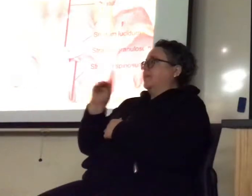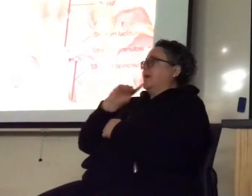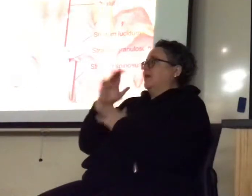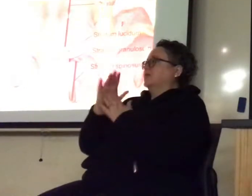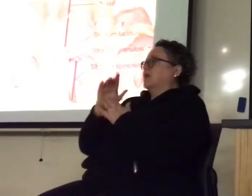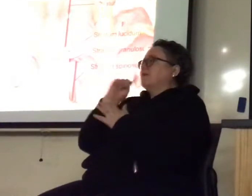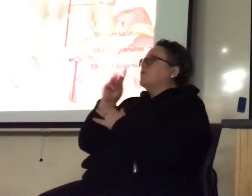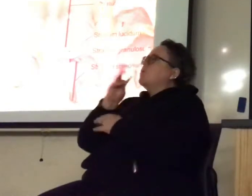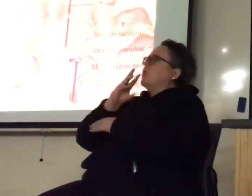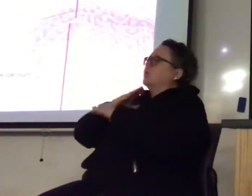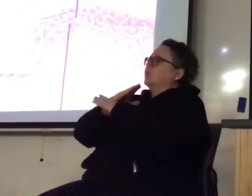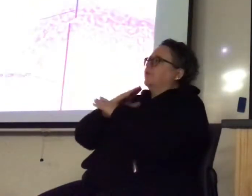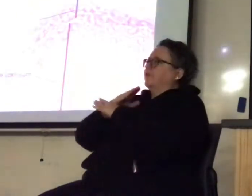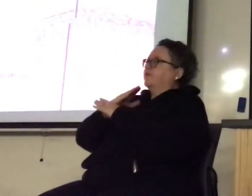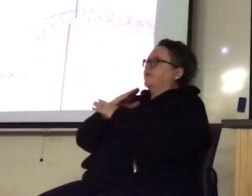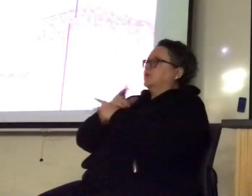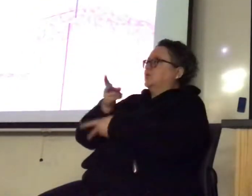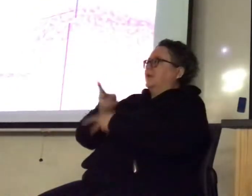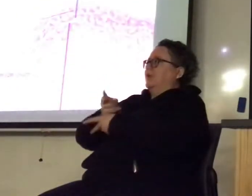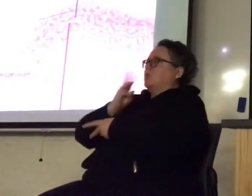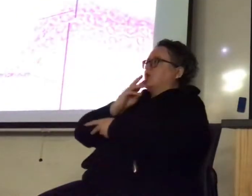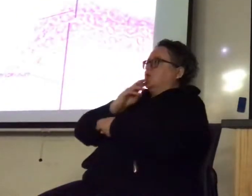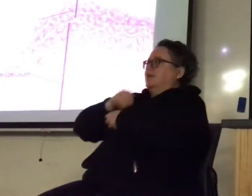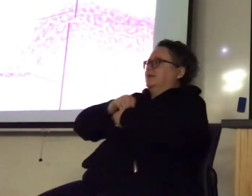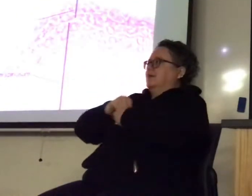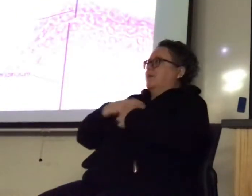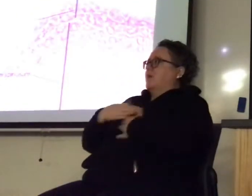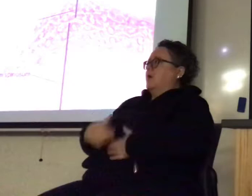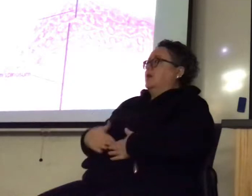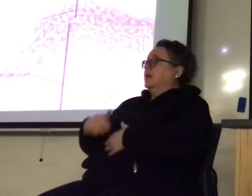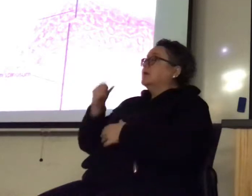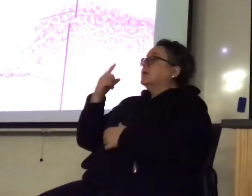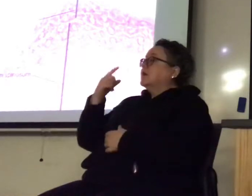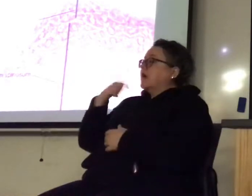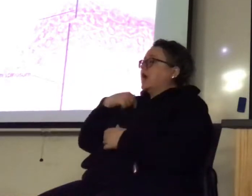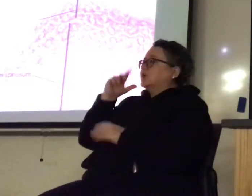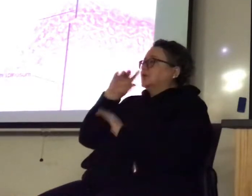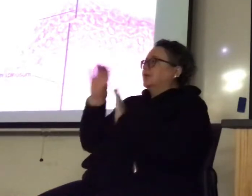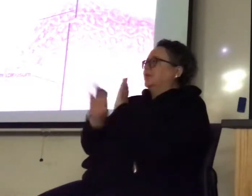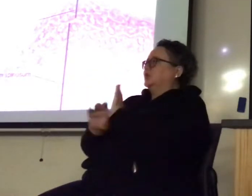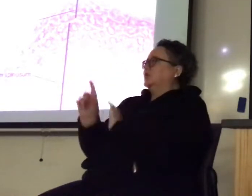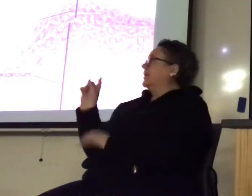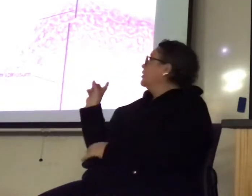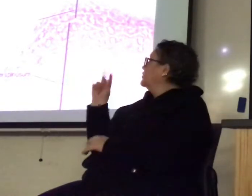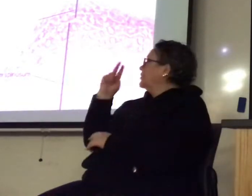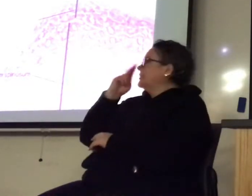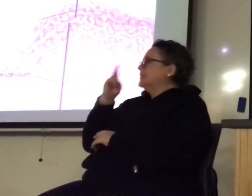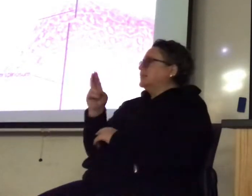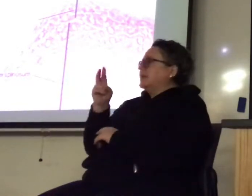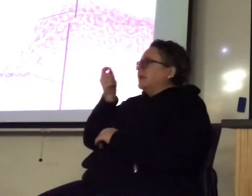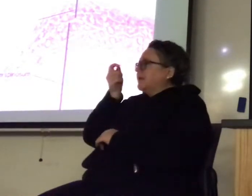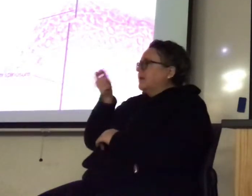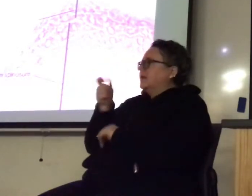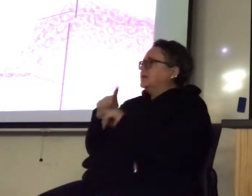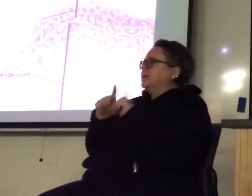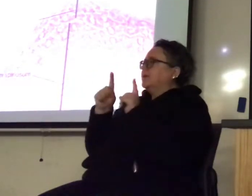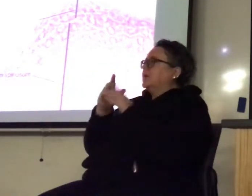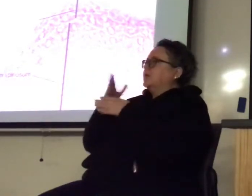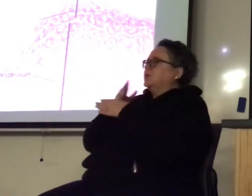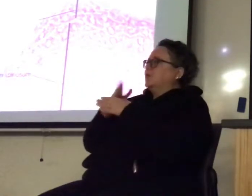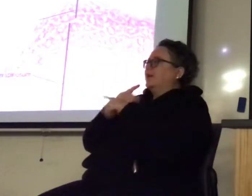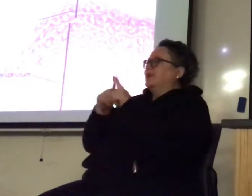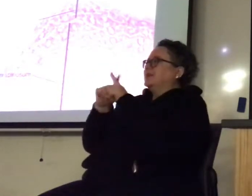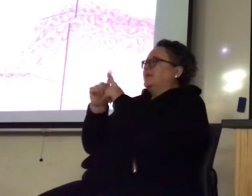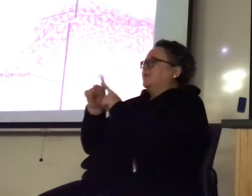So let's look at each strata individually. I took a close-up picture here so you can kind of see the nuance between the different